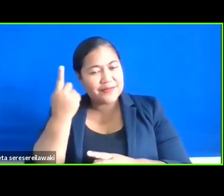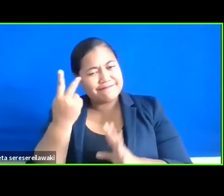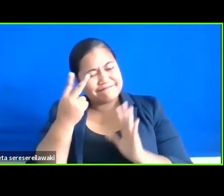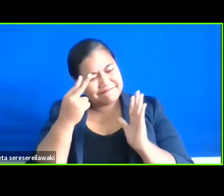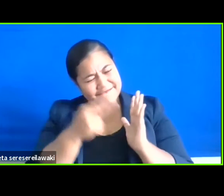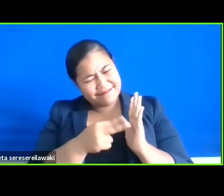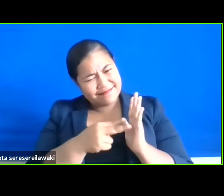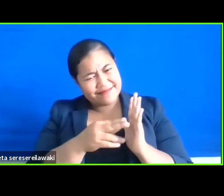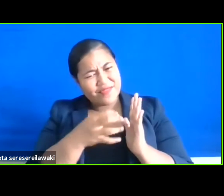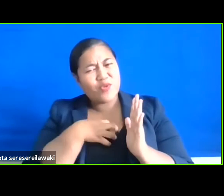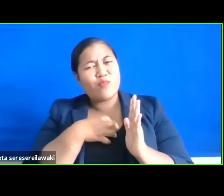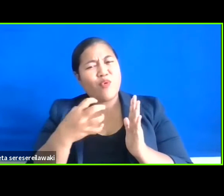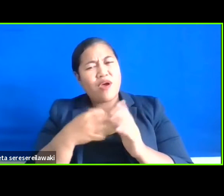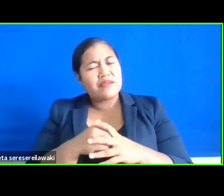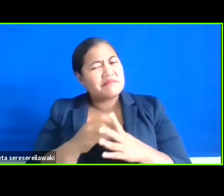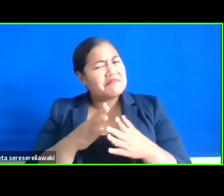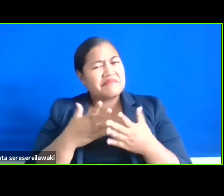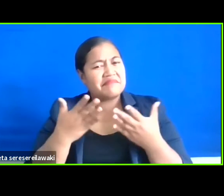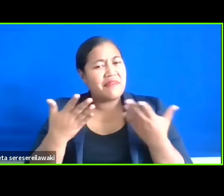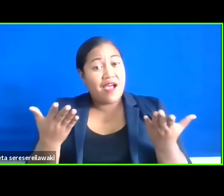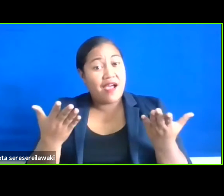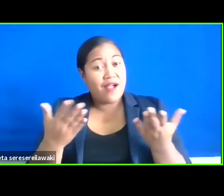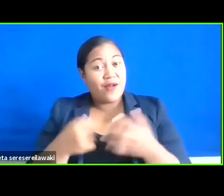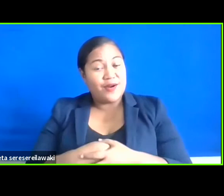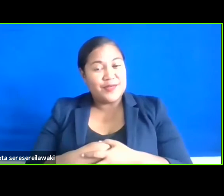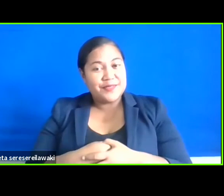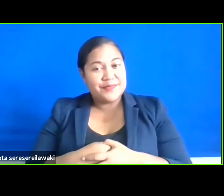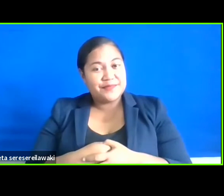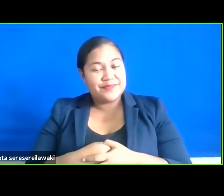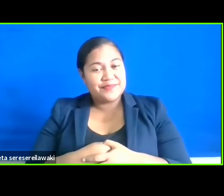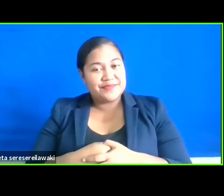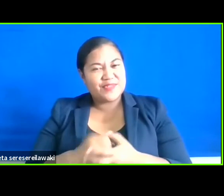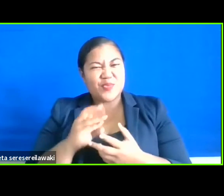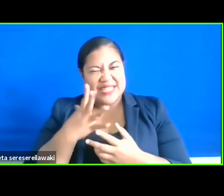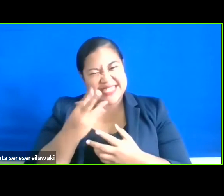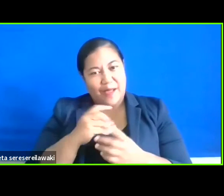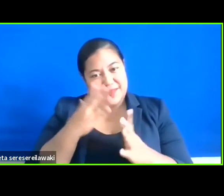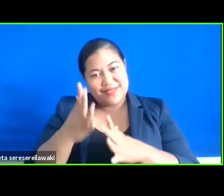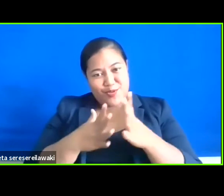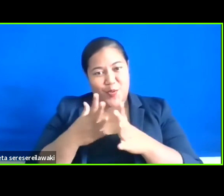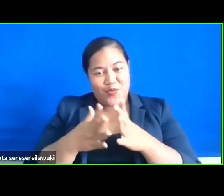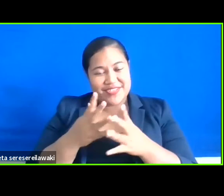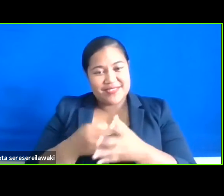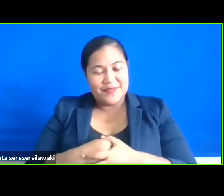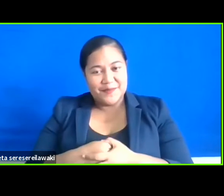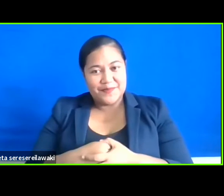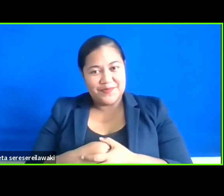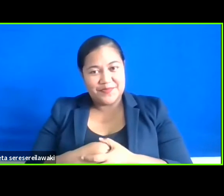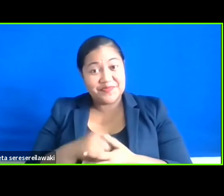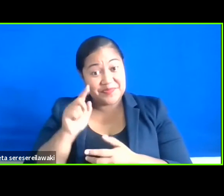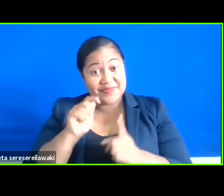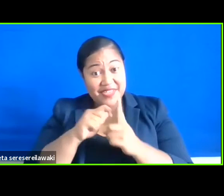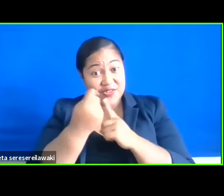on how with some case studies. So that is a traditional wisdom.